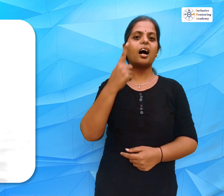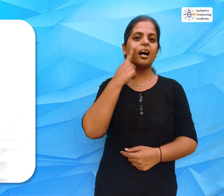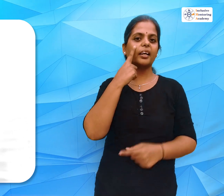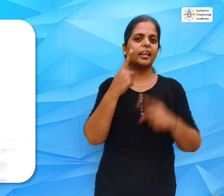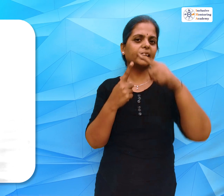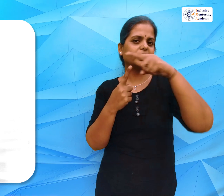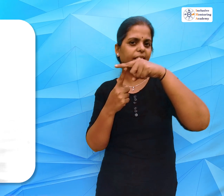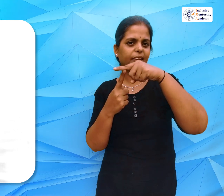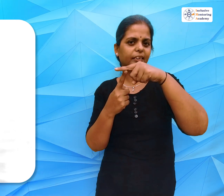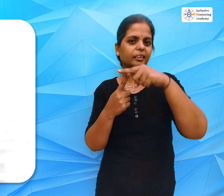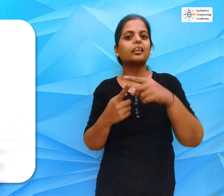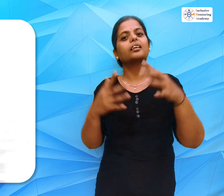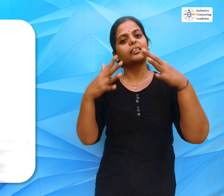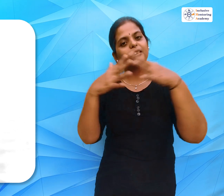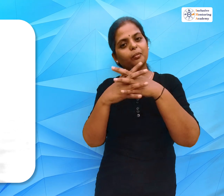It was.